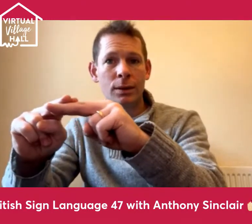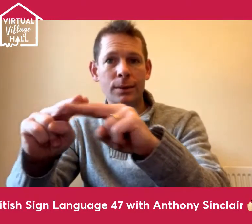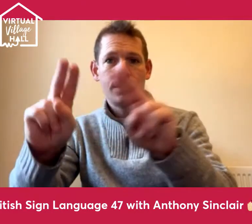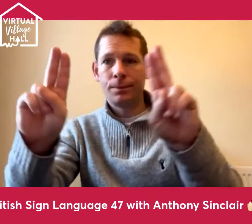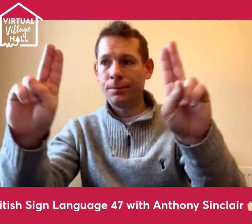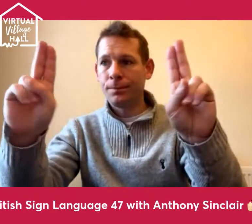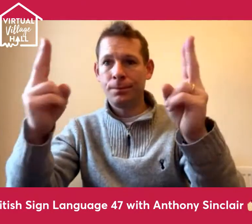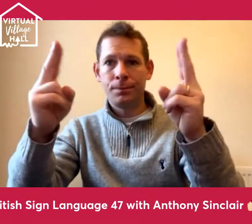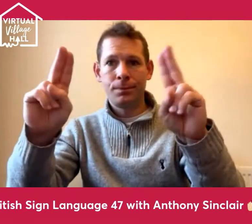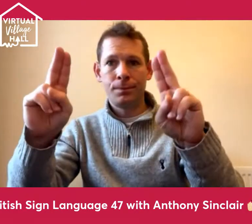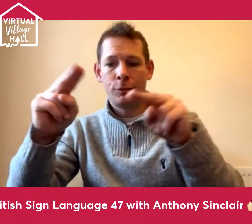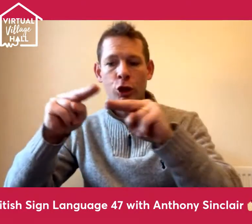Transport.